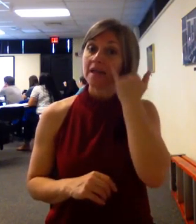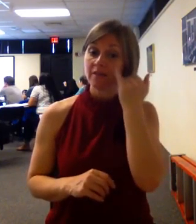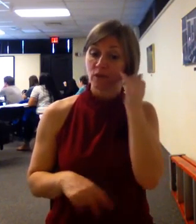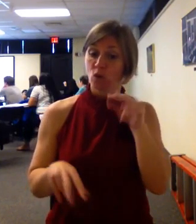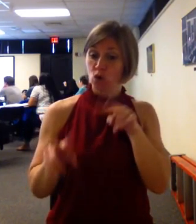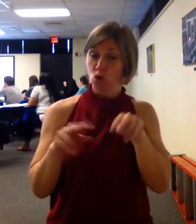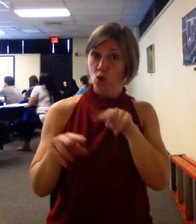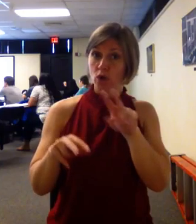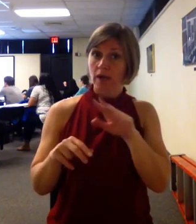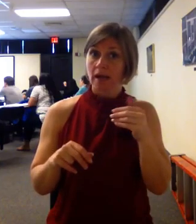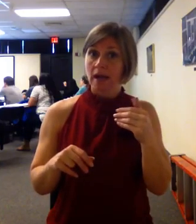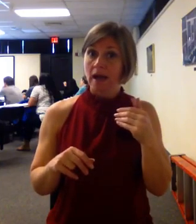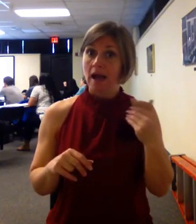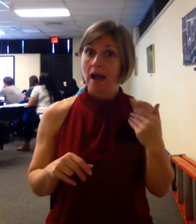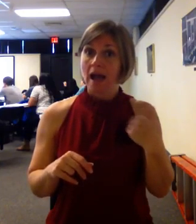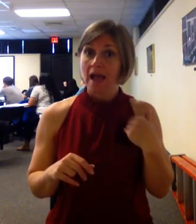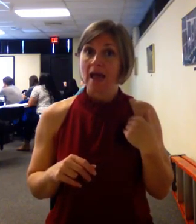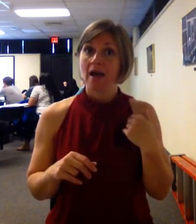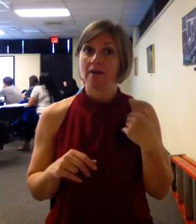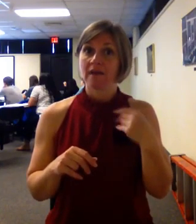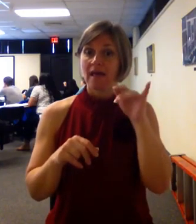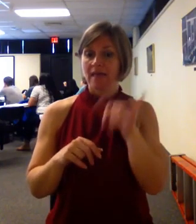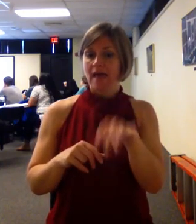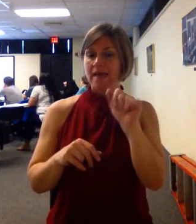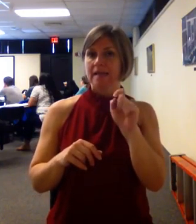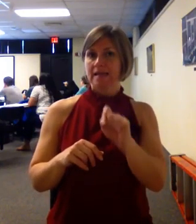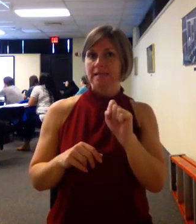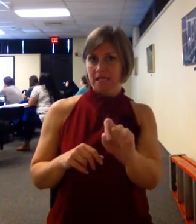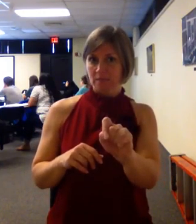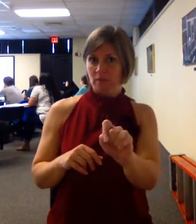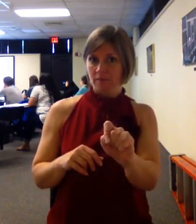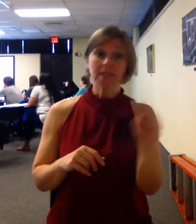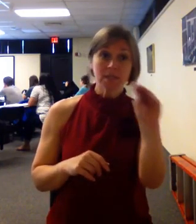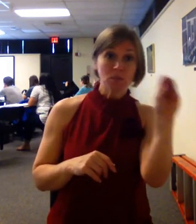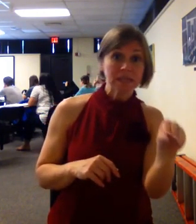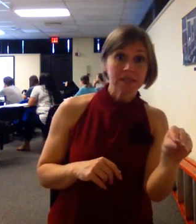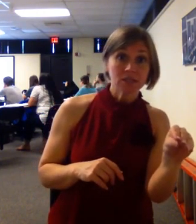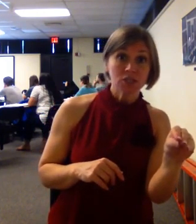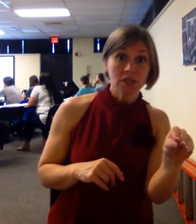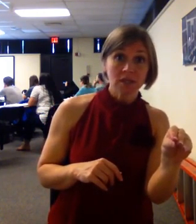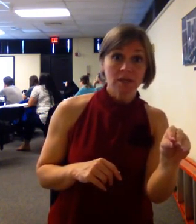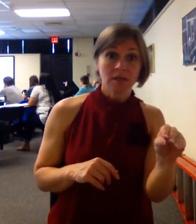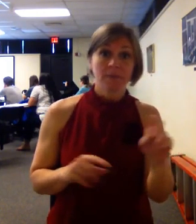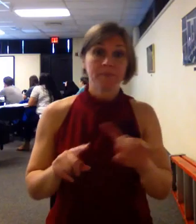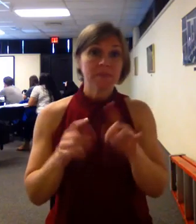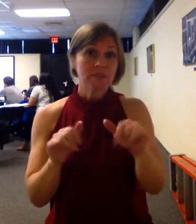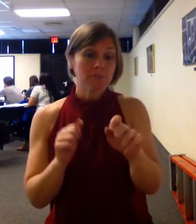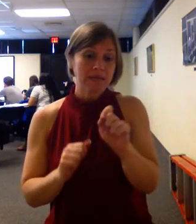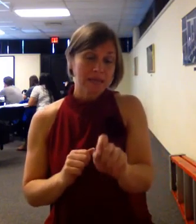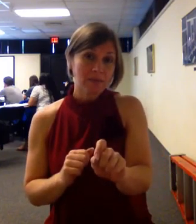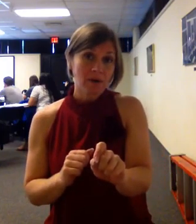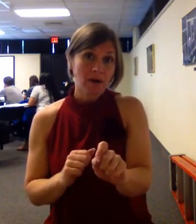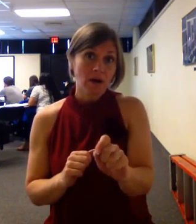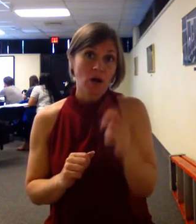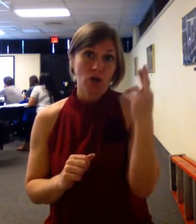I'm writing the weights in a decimal format, even though it's the percentage that's being held. And again, I'm going to do that because then if